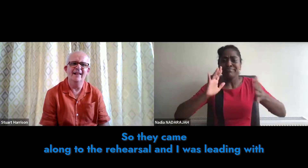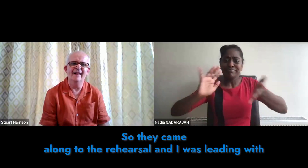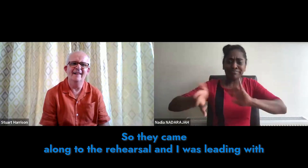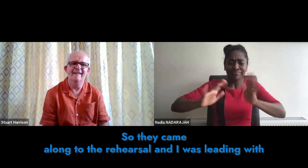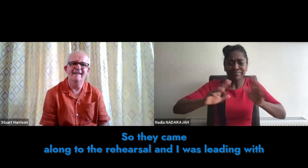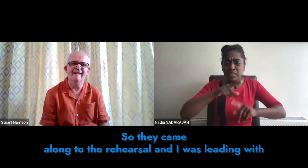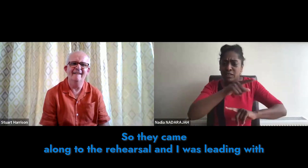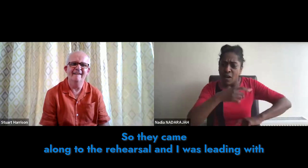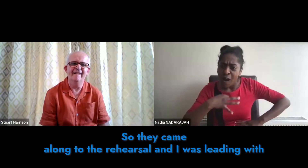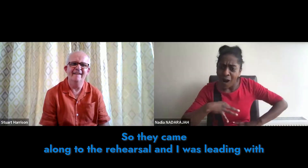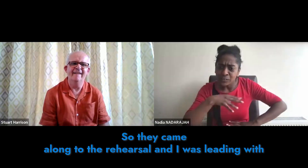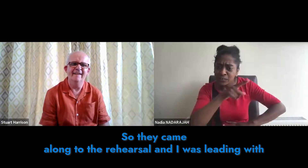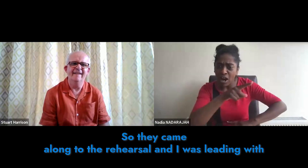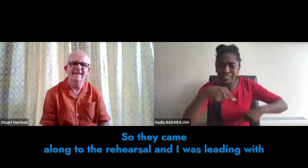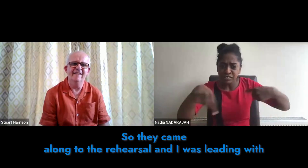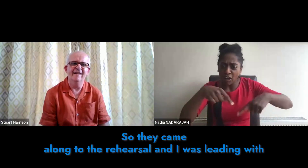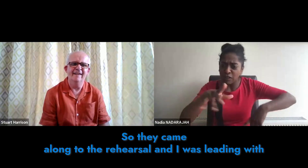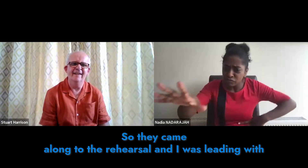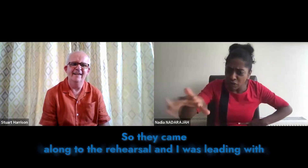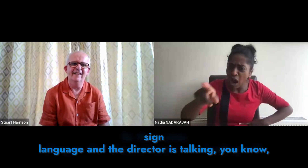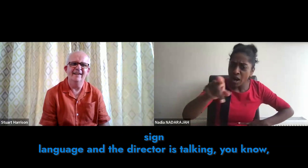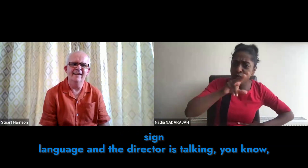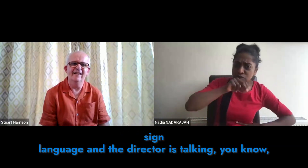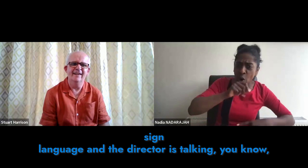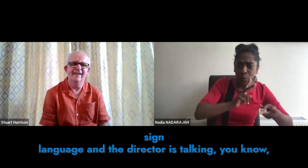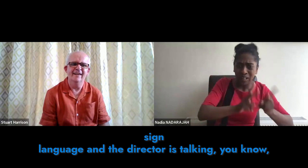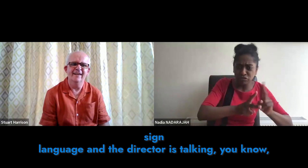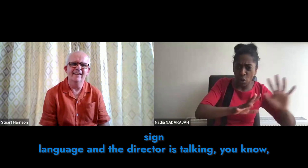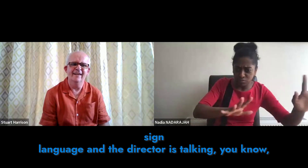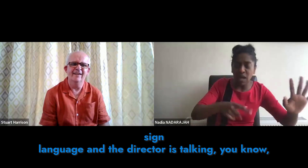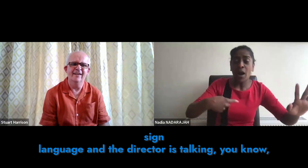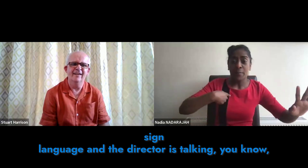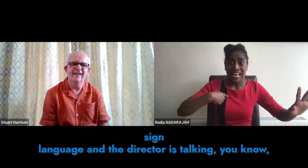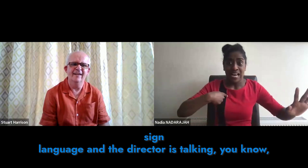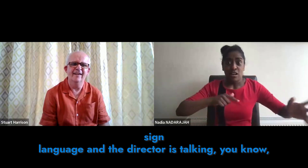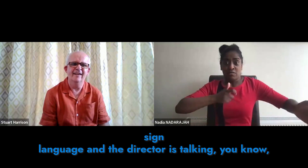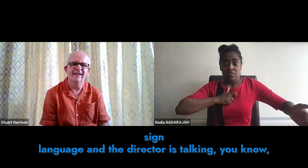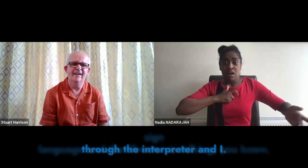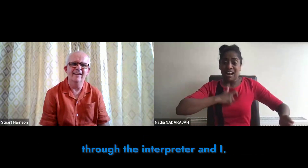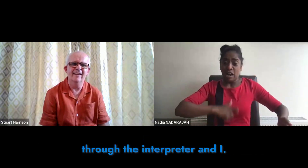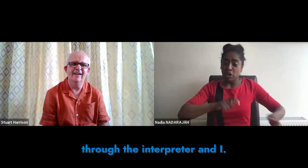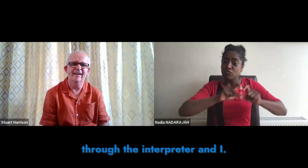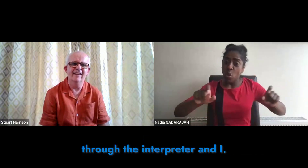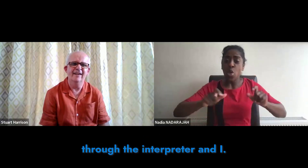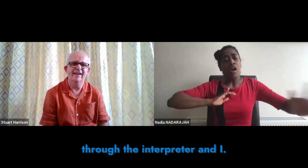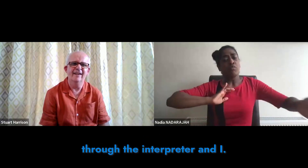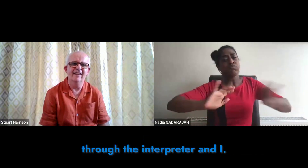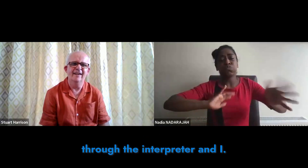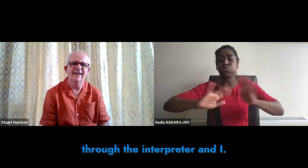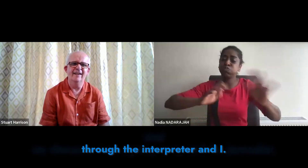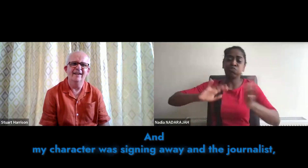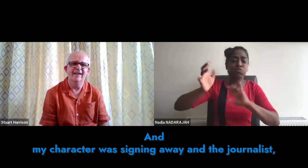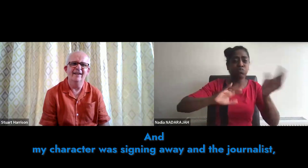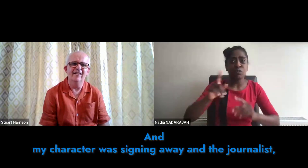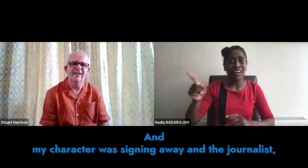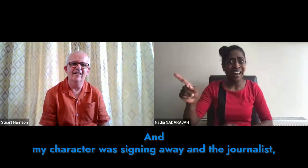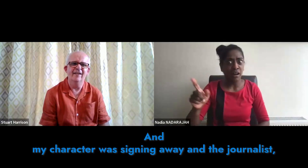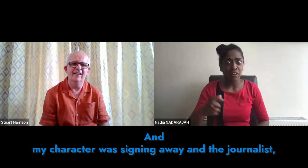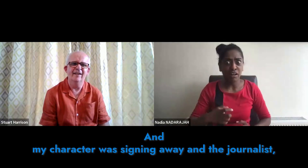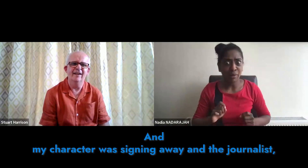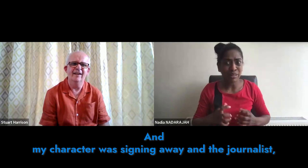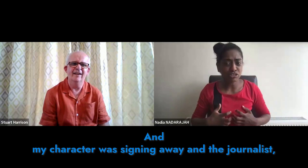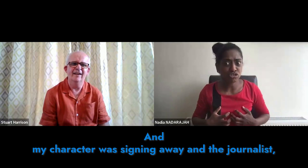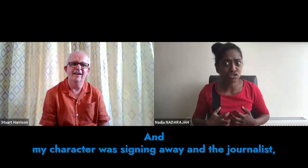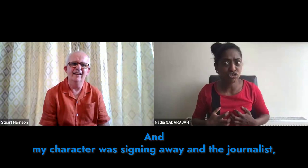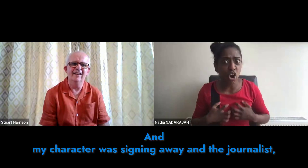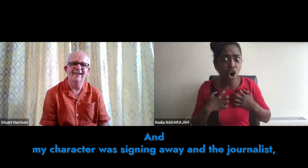came along to the rehearsal, and I was leading with sign language, and the director is talking, through the interpreter, and I, in my character role,